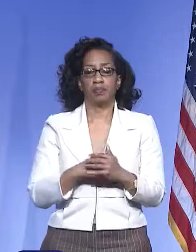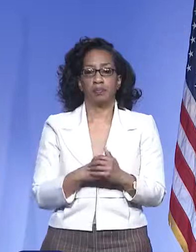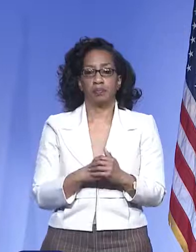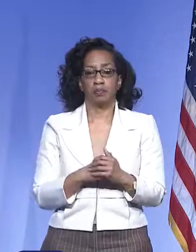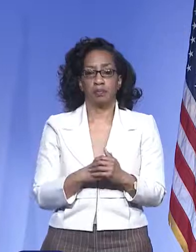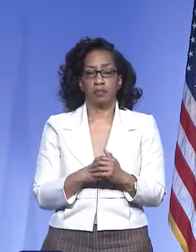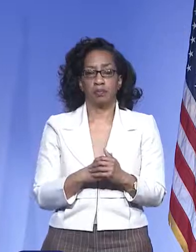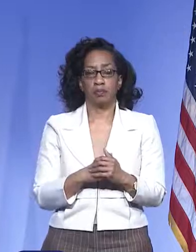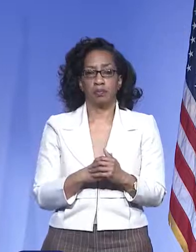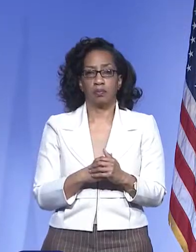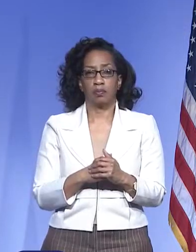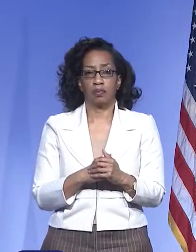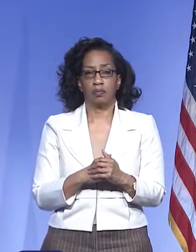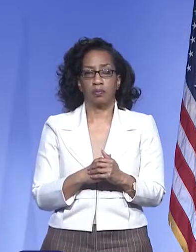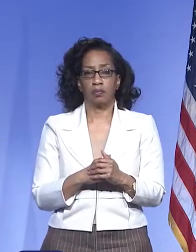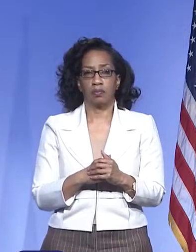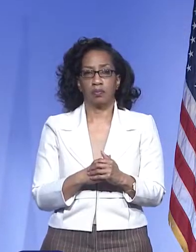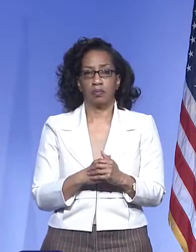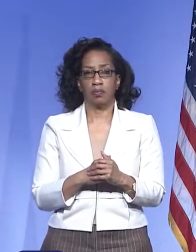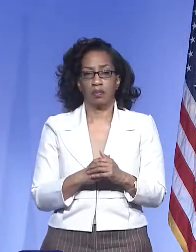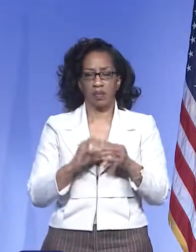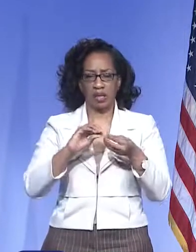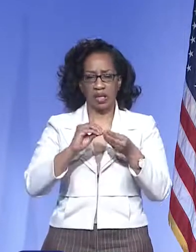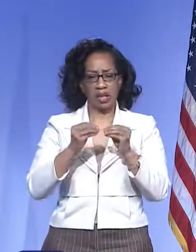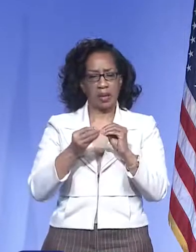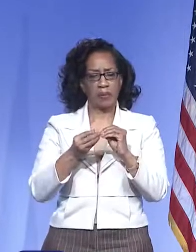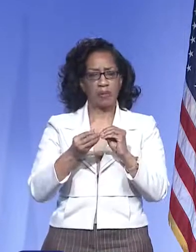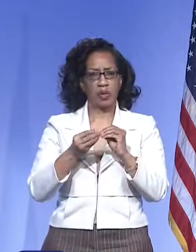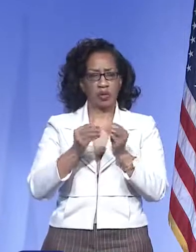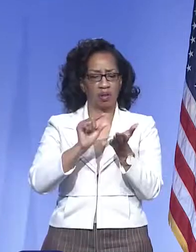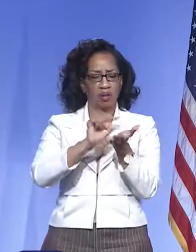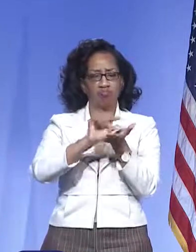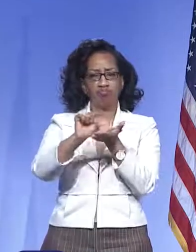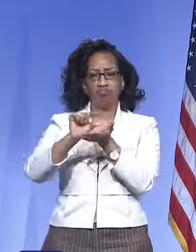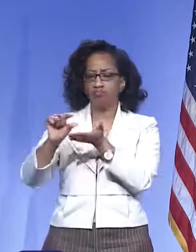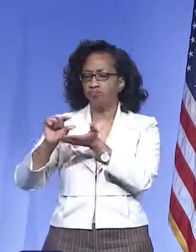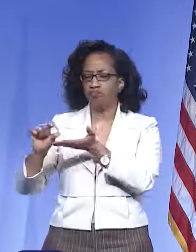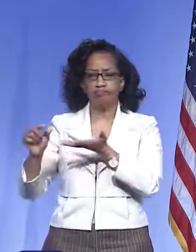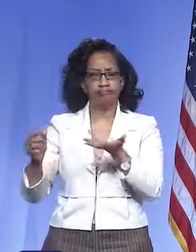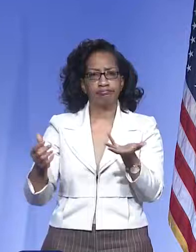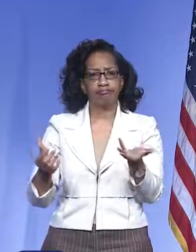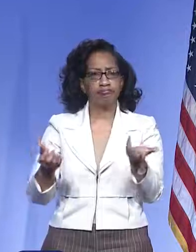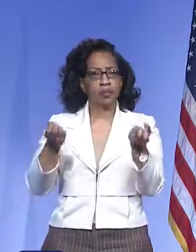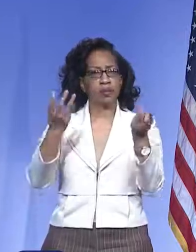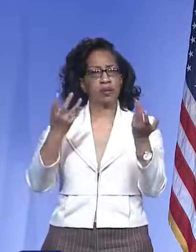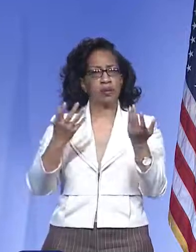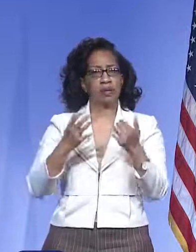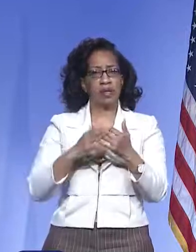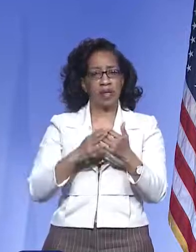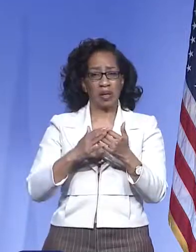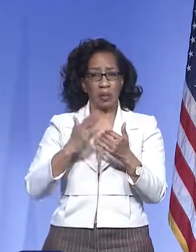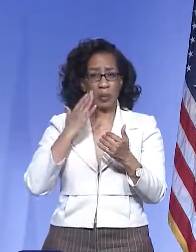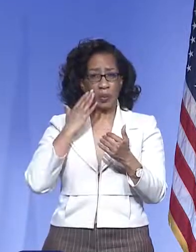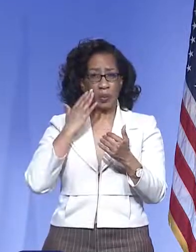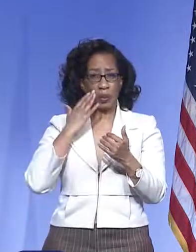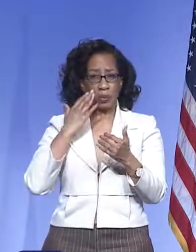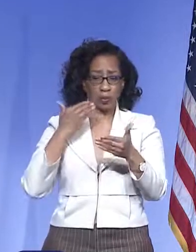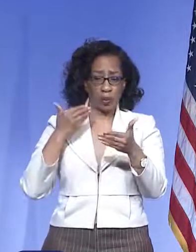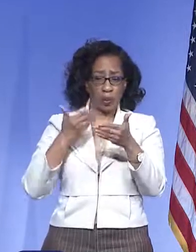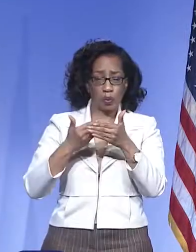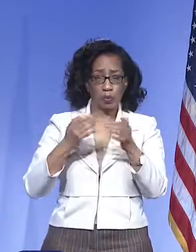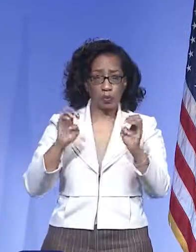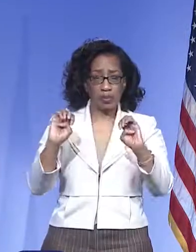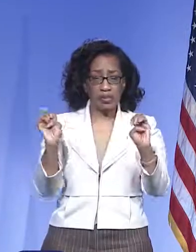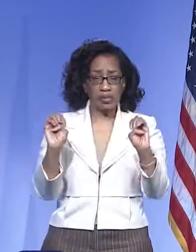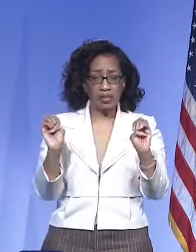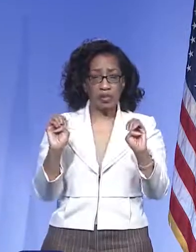about numbers of allocations? I know, so it sounds like going into kind of the Easter holiday, we could finally be reaching